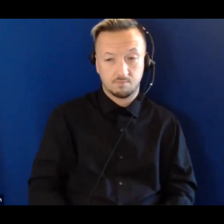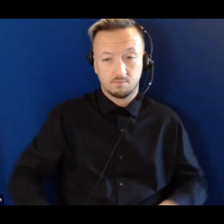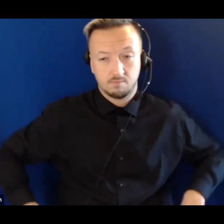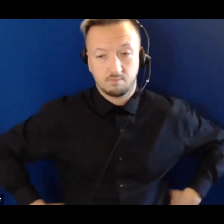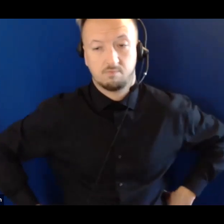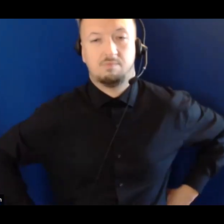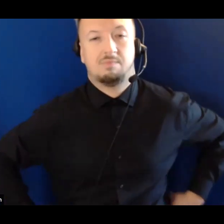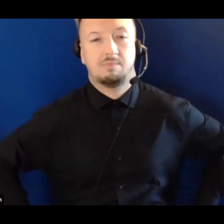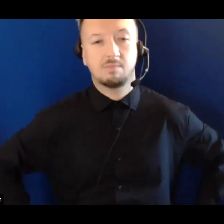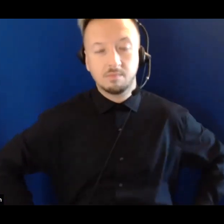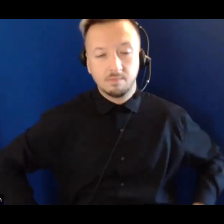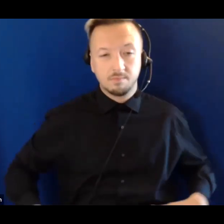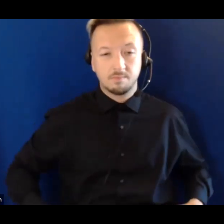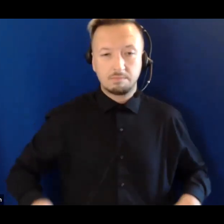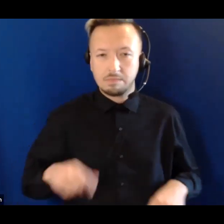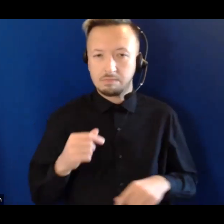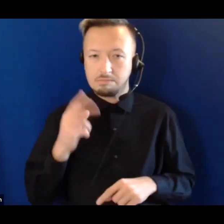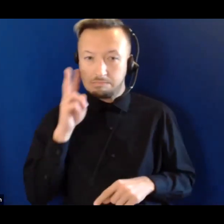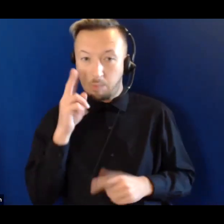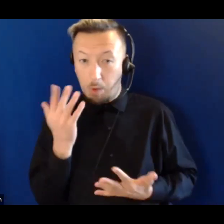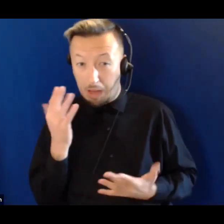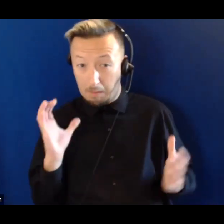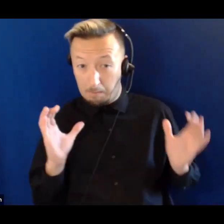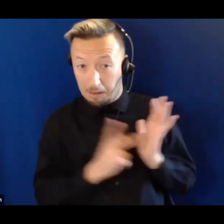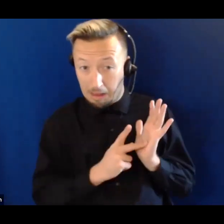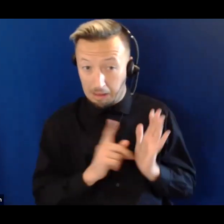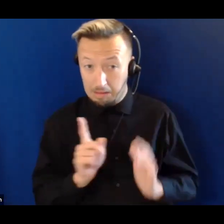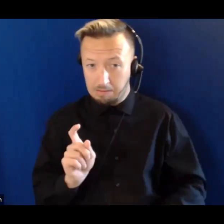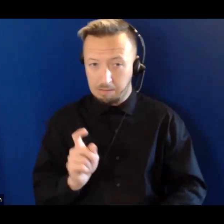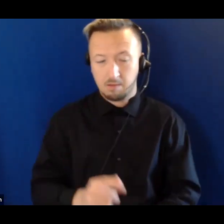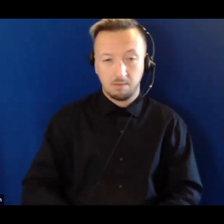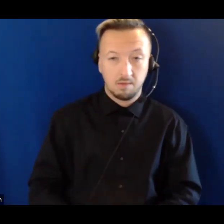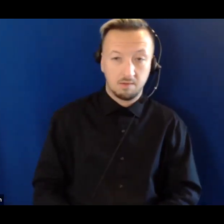We'll give it another second to see if she jumps on.